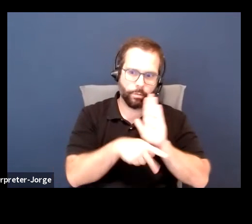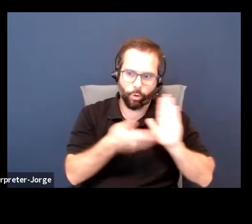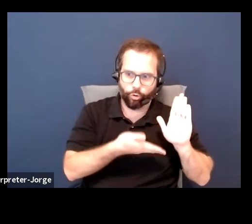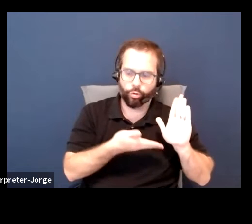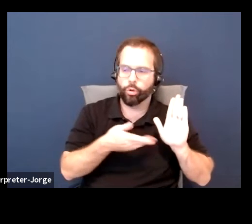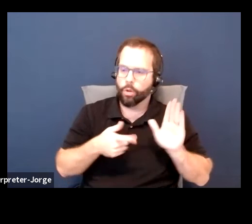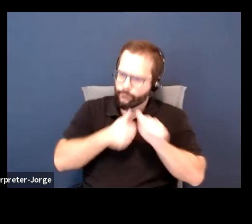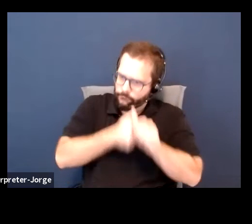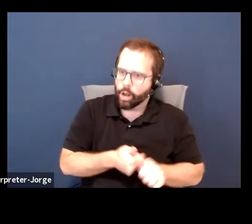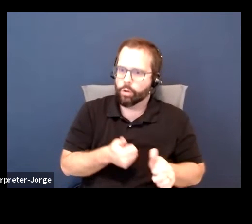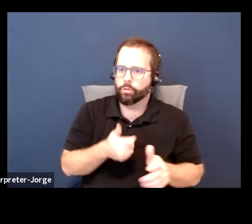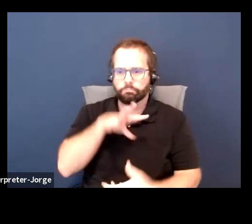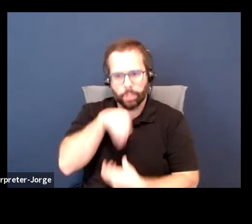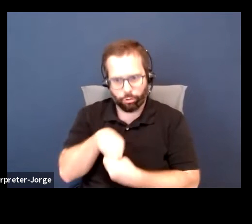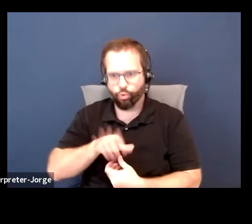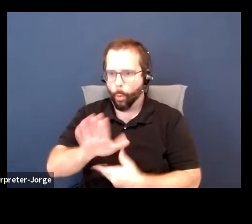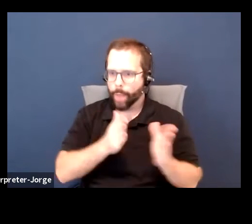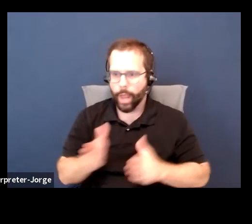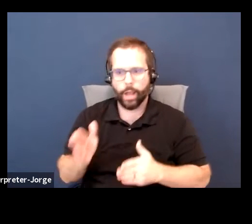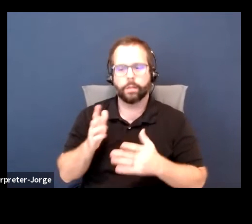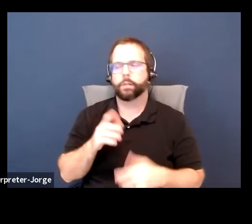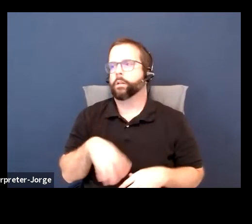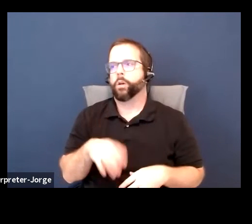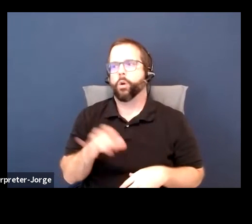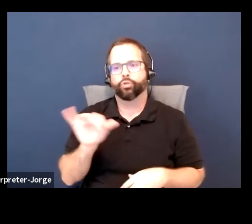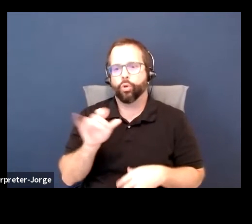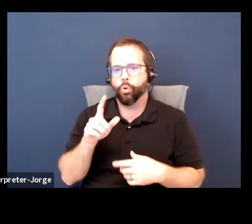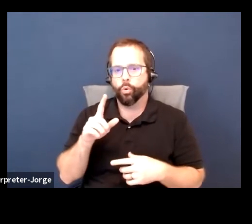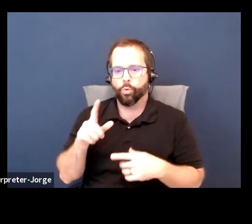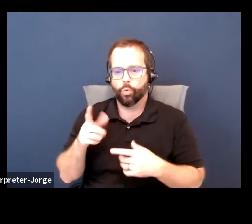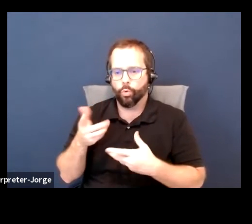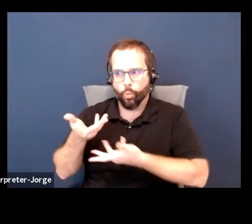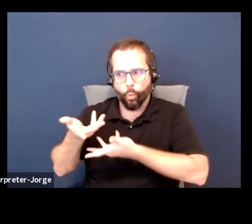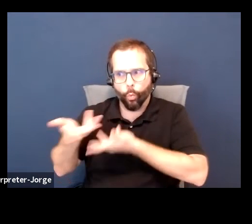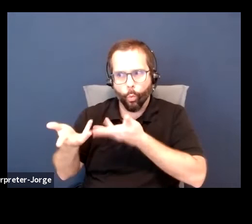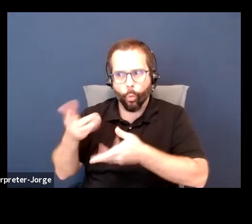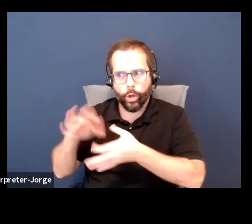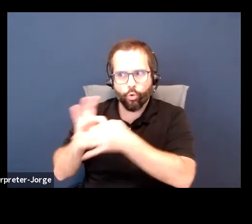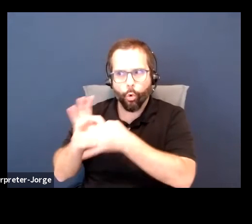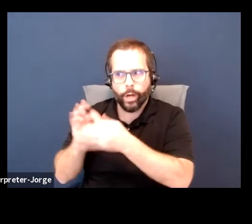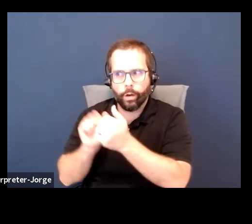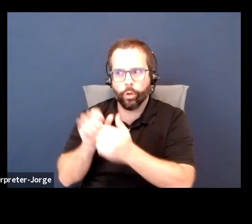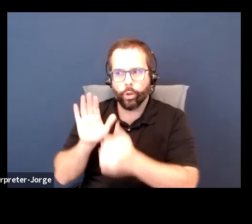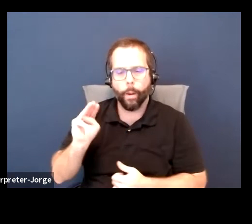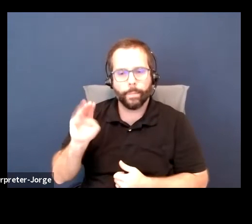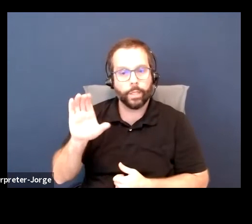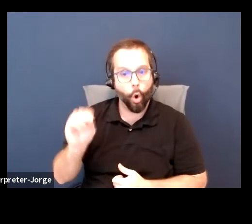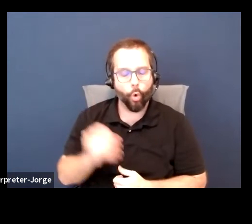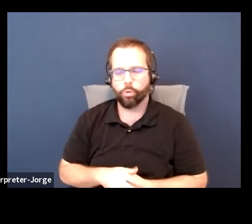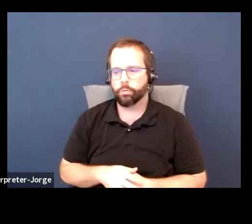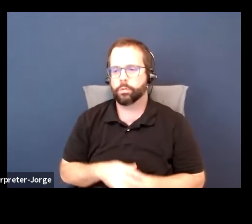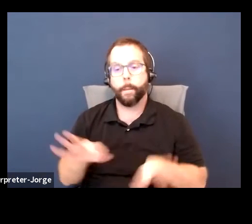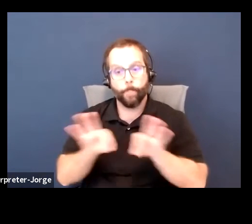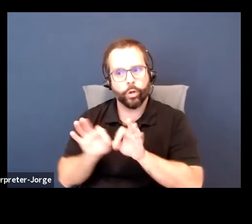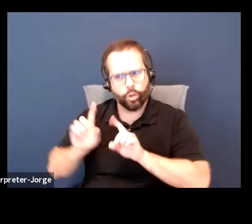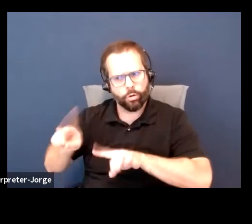as you're coordinating with an MCO, that you're meeting with them all the time, as much as you possibly